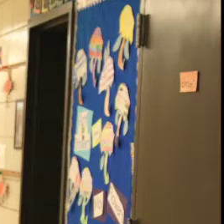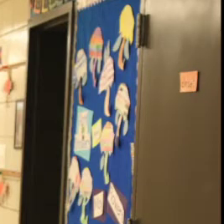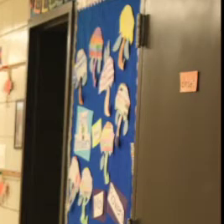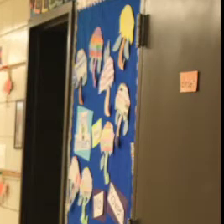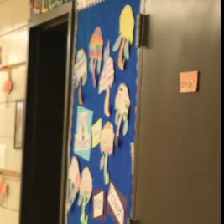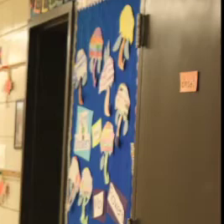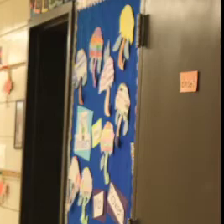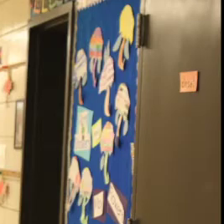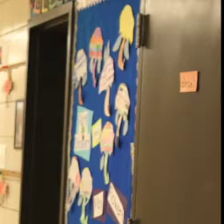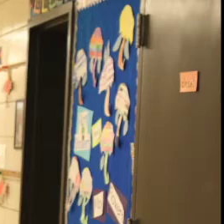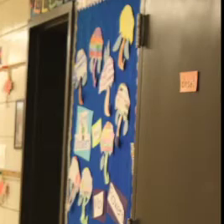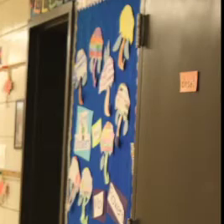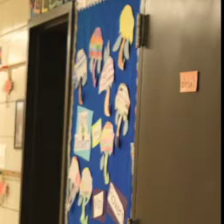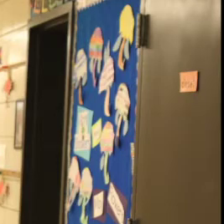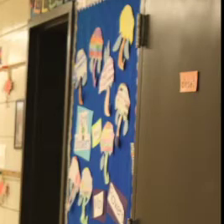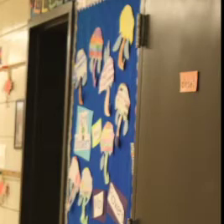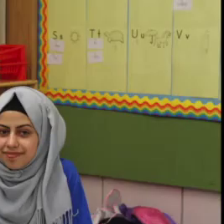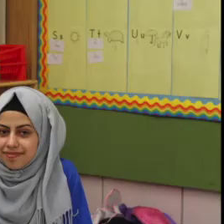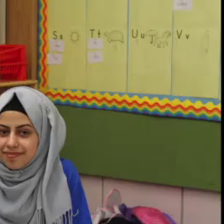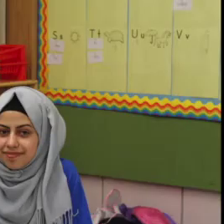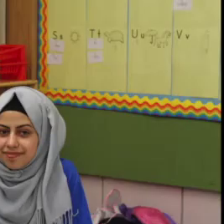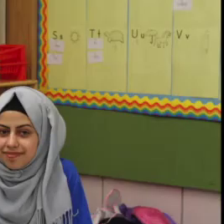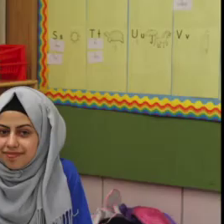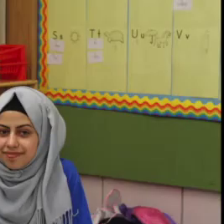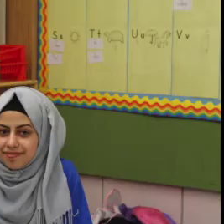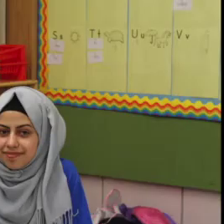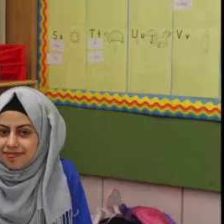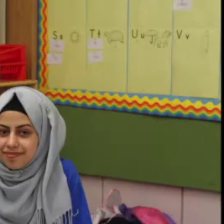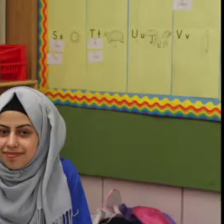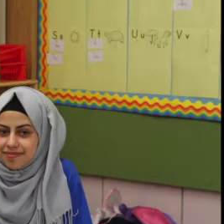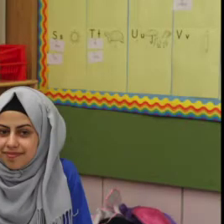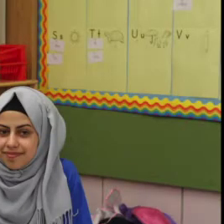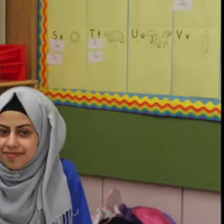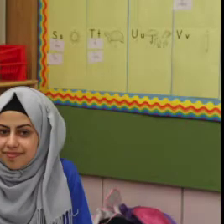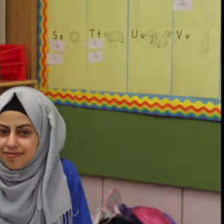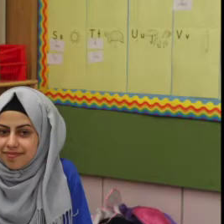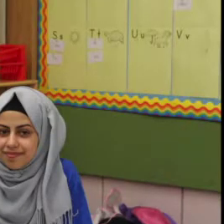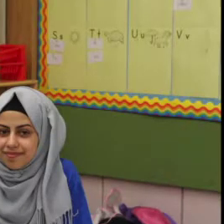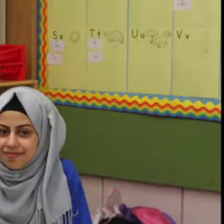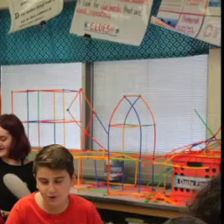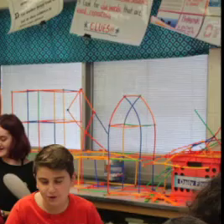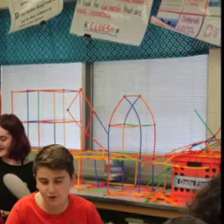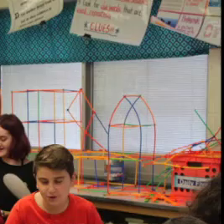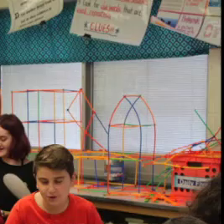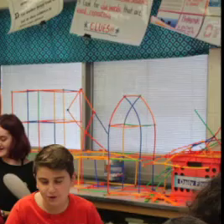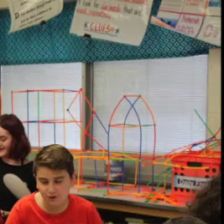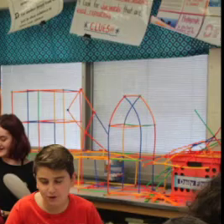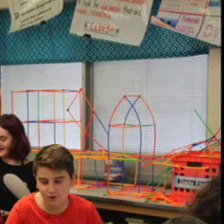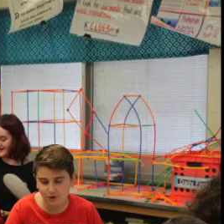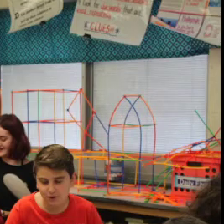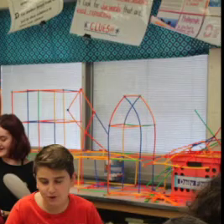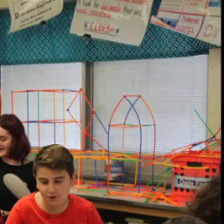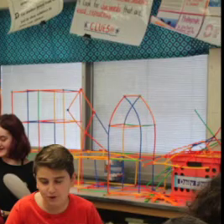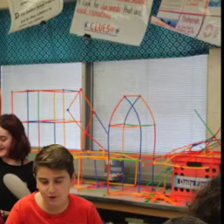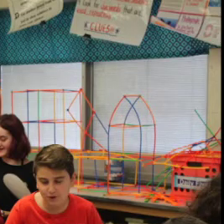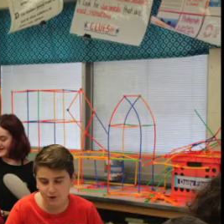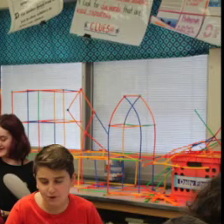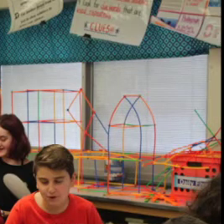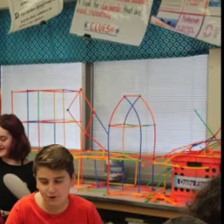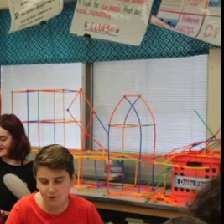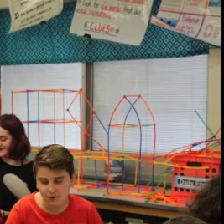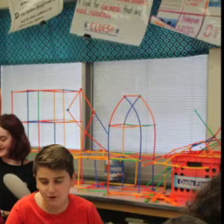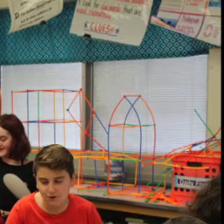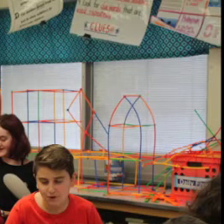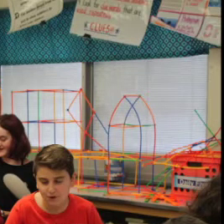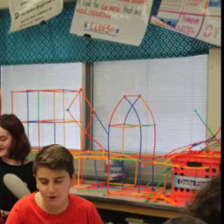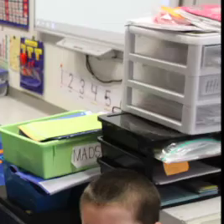brings you, it will be up to you to solve the greater issues and unanswered questions of the day. You will discover that